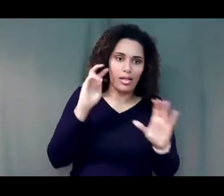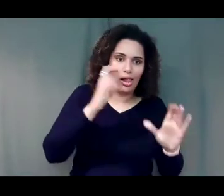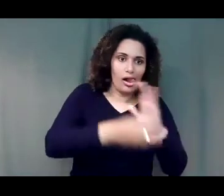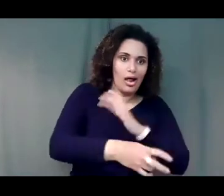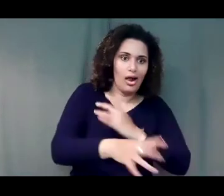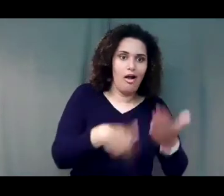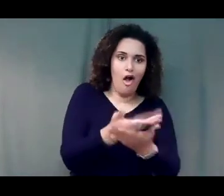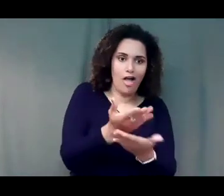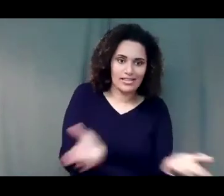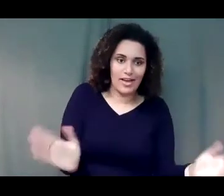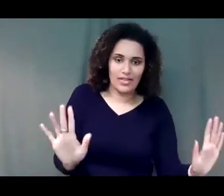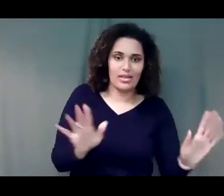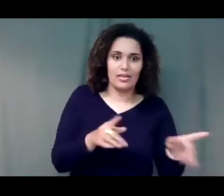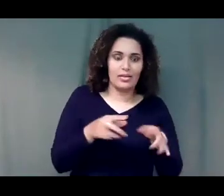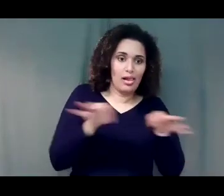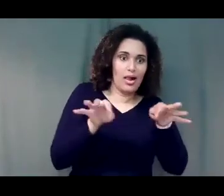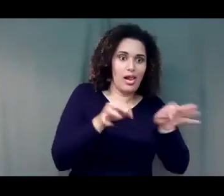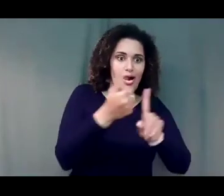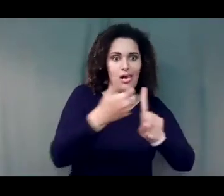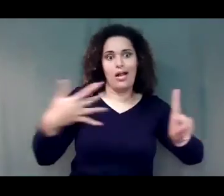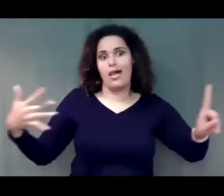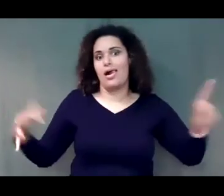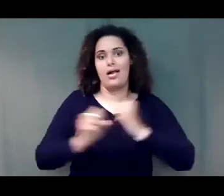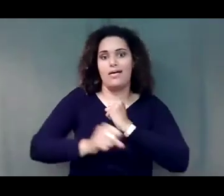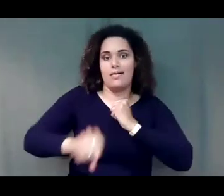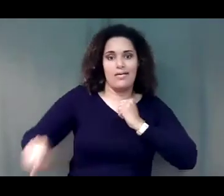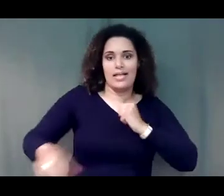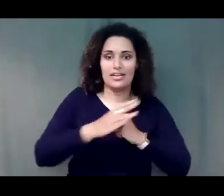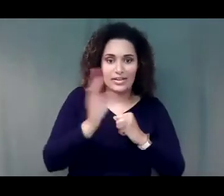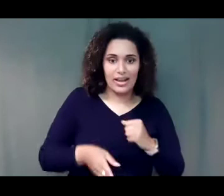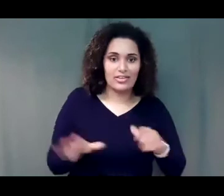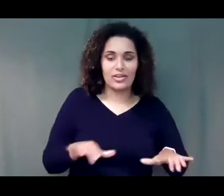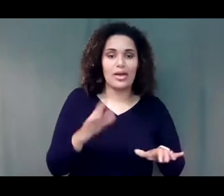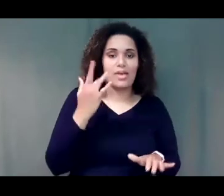all the paths we went down and didn't do, because you'll never eat dinner.